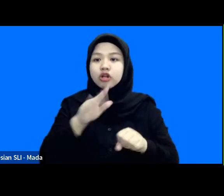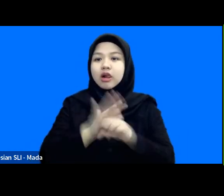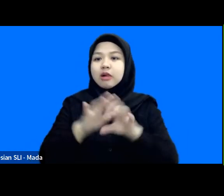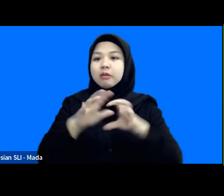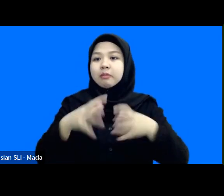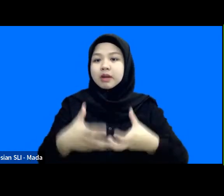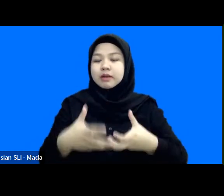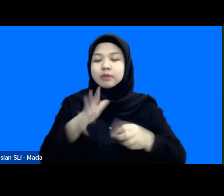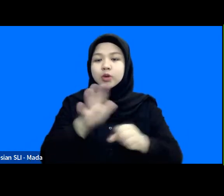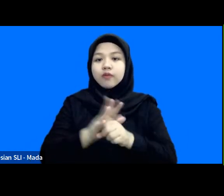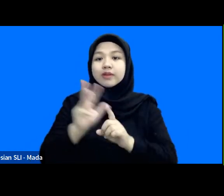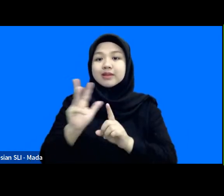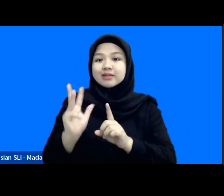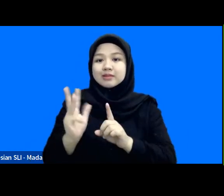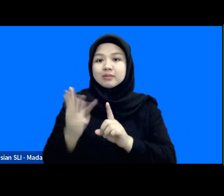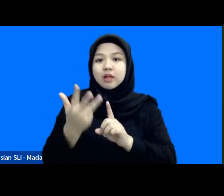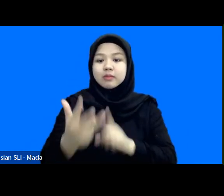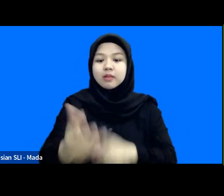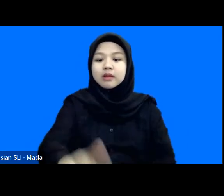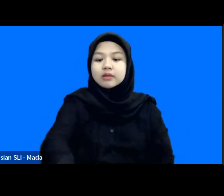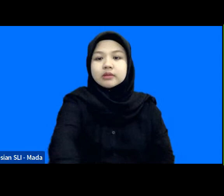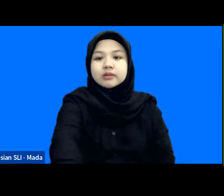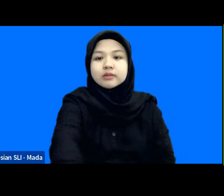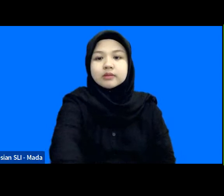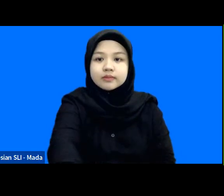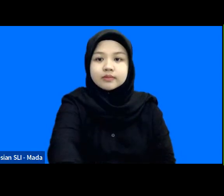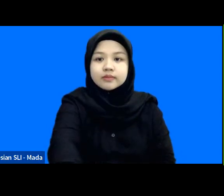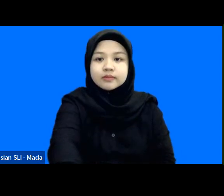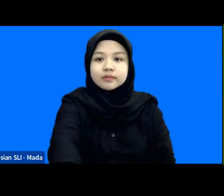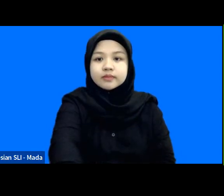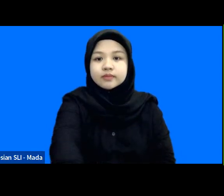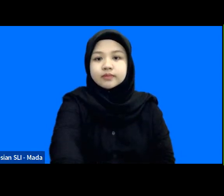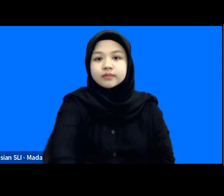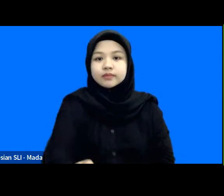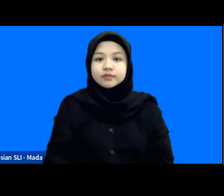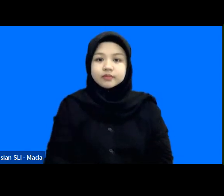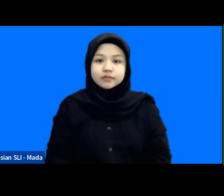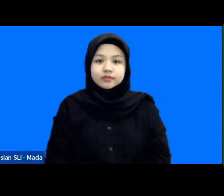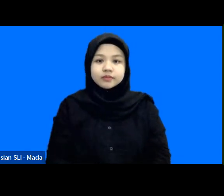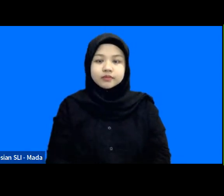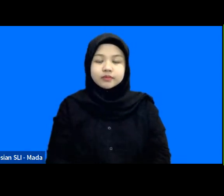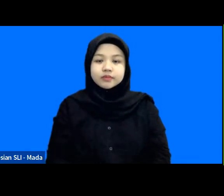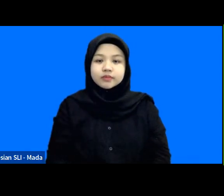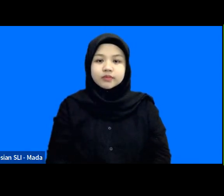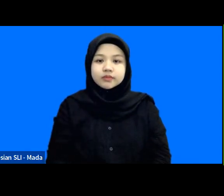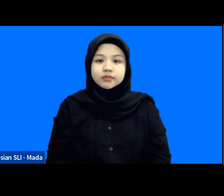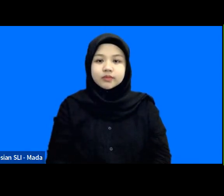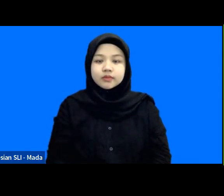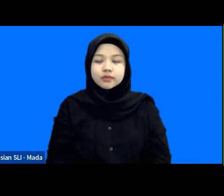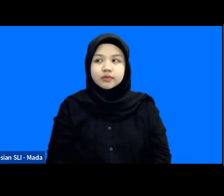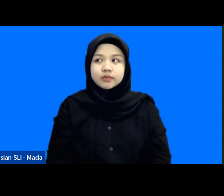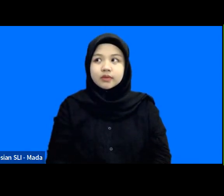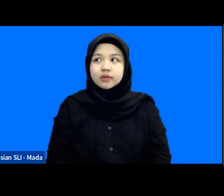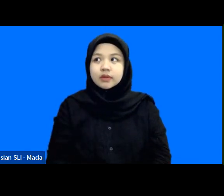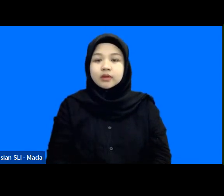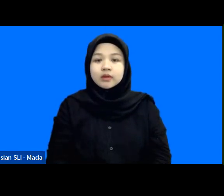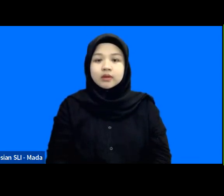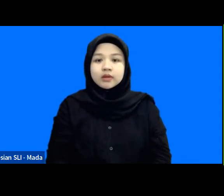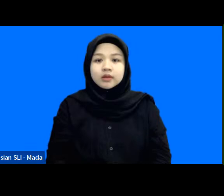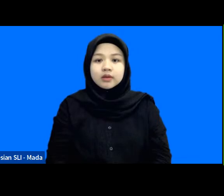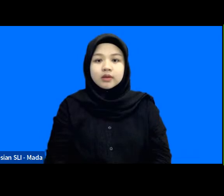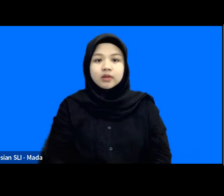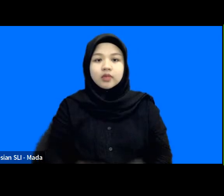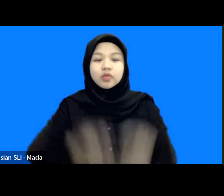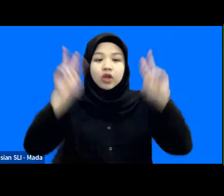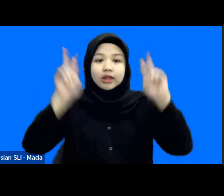year's Indonesia's presidency, Recover Together, Recover Stronger. Along with that theme, there are four priority issues in education that